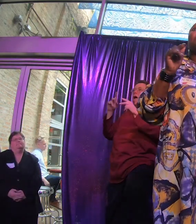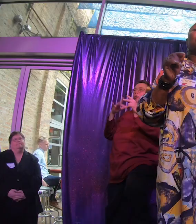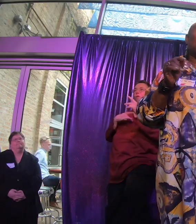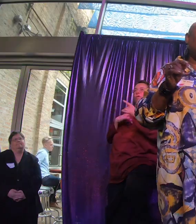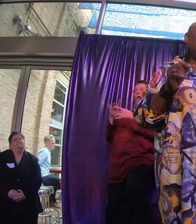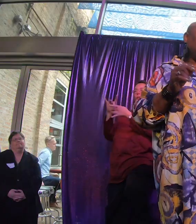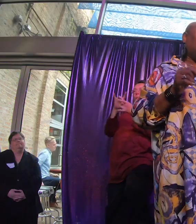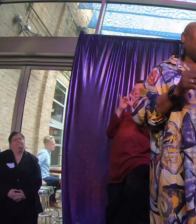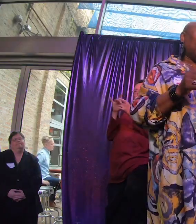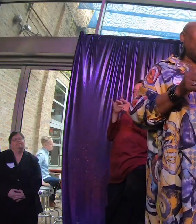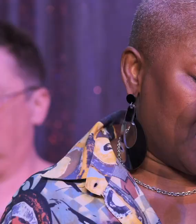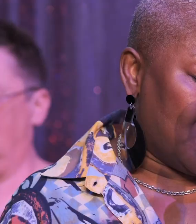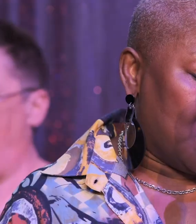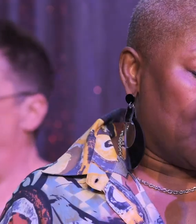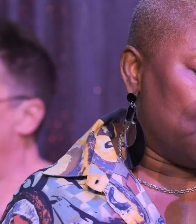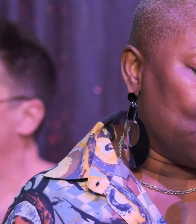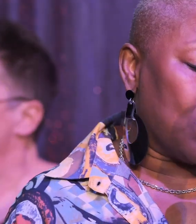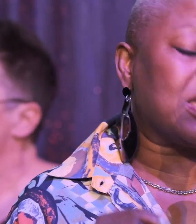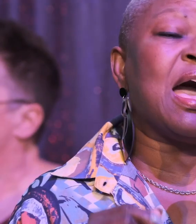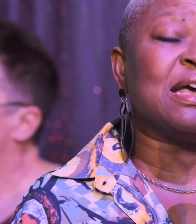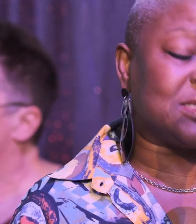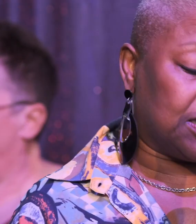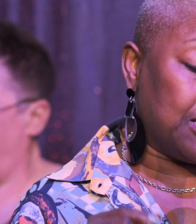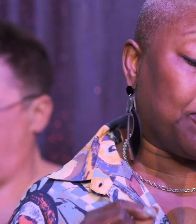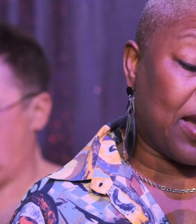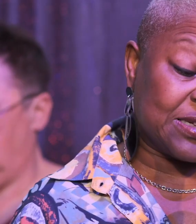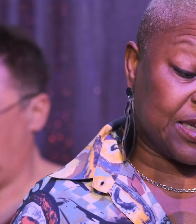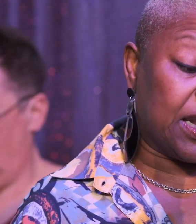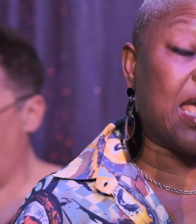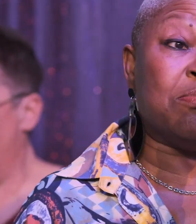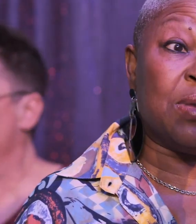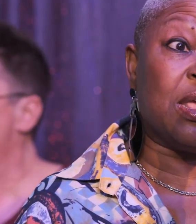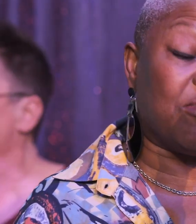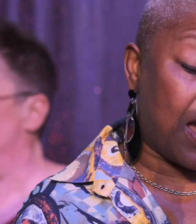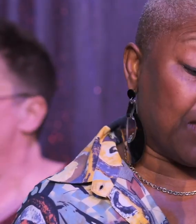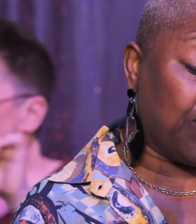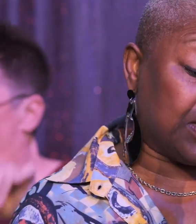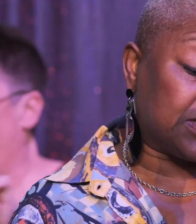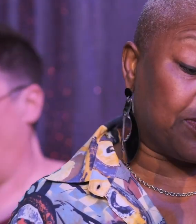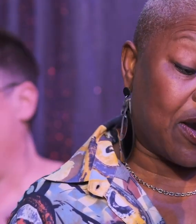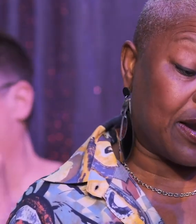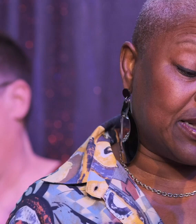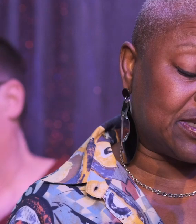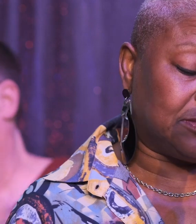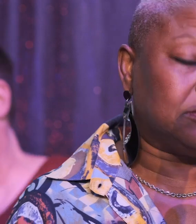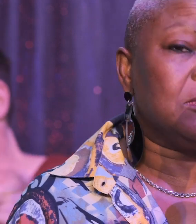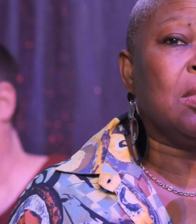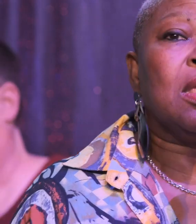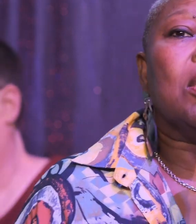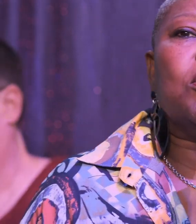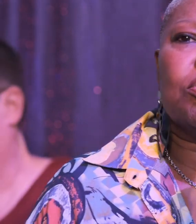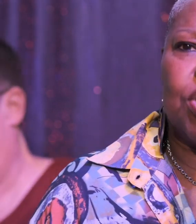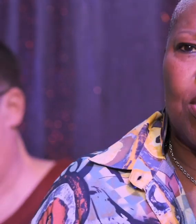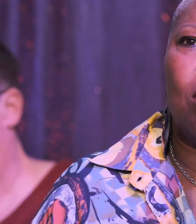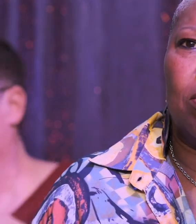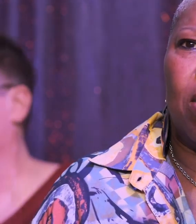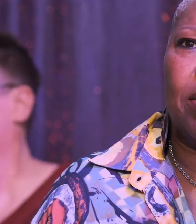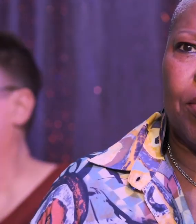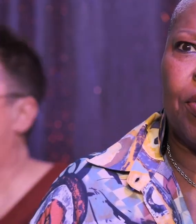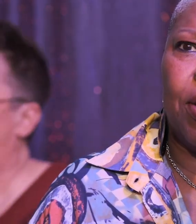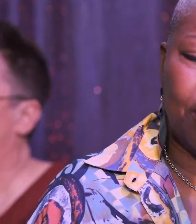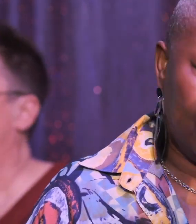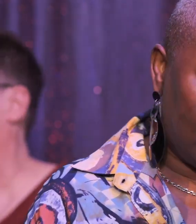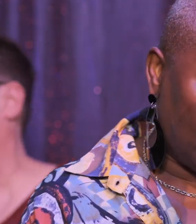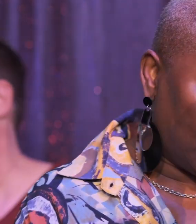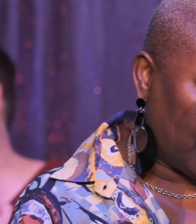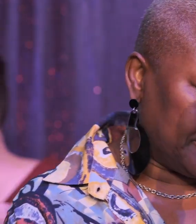this community. You were constantly present at many of my events and parties, usually the only white